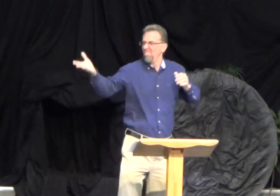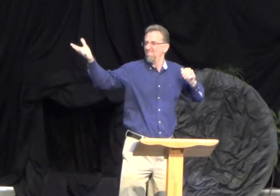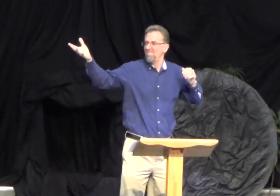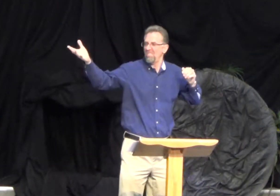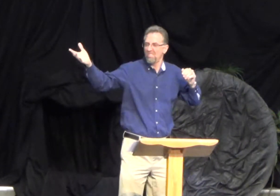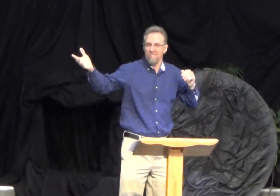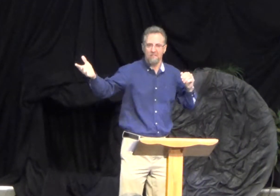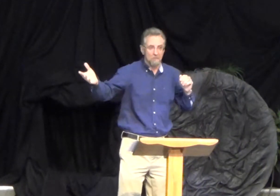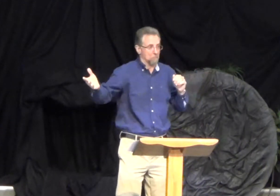sow.